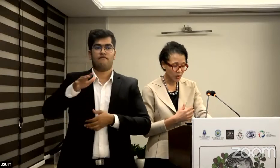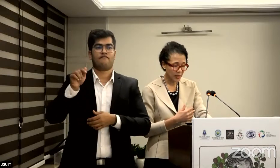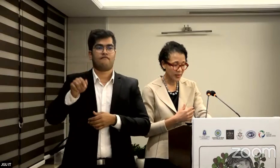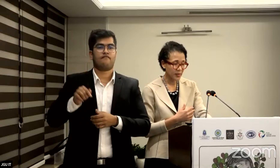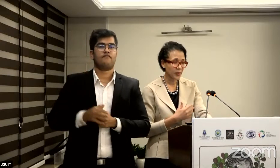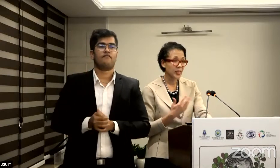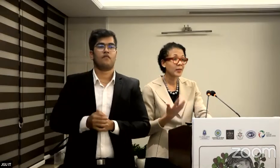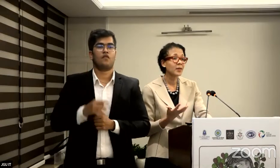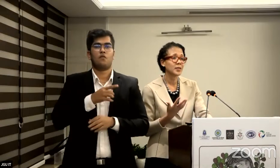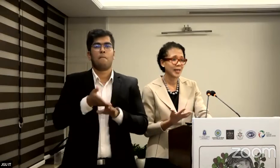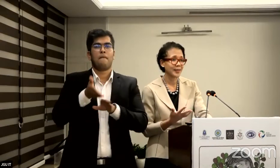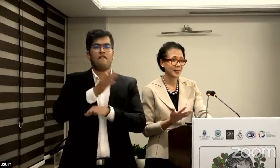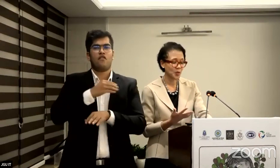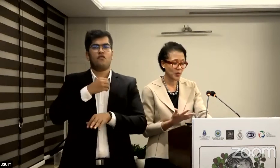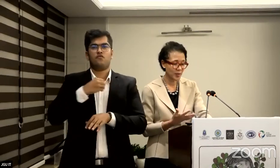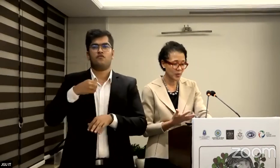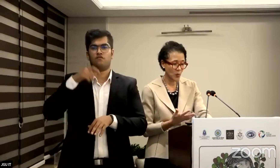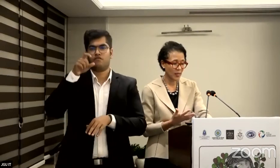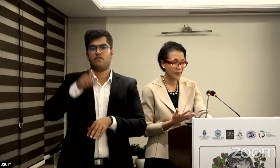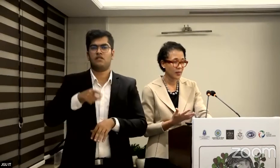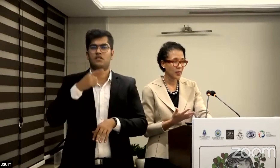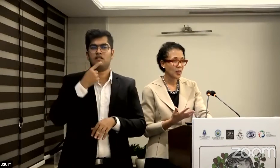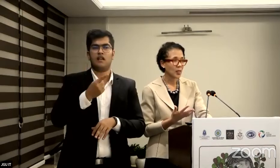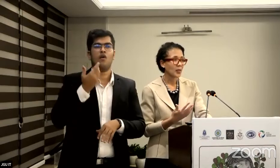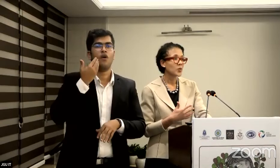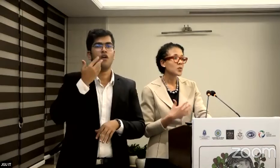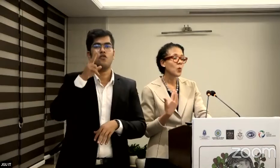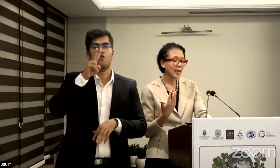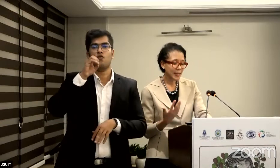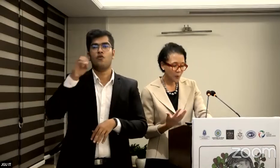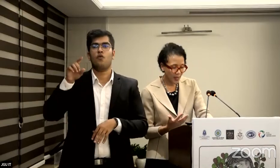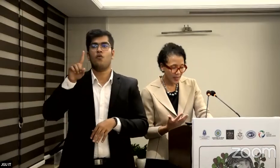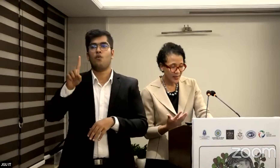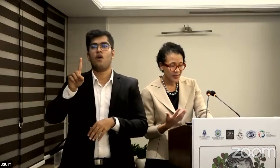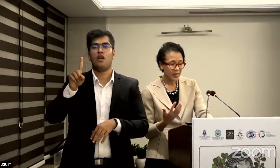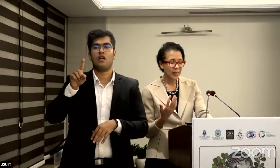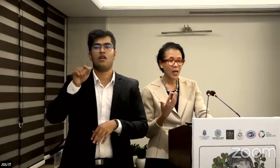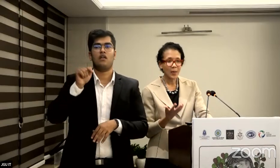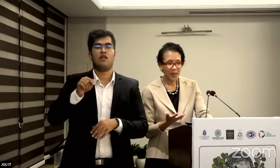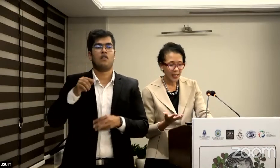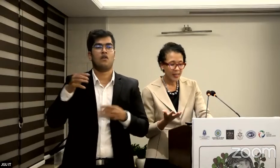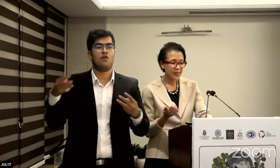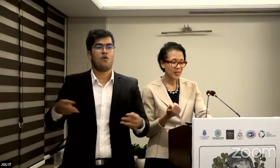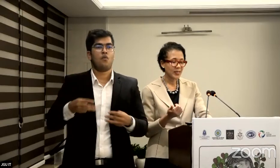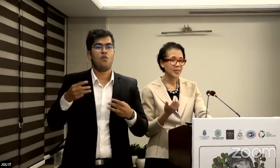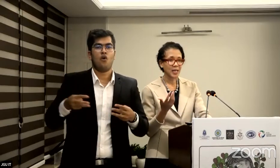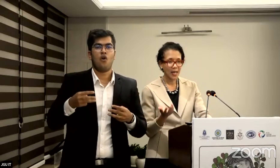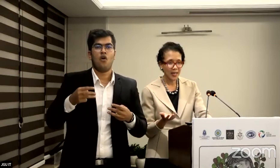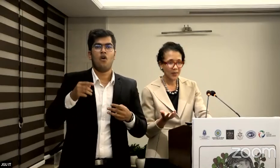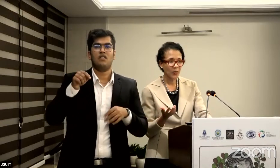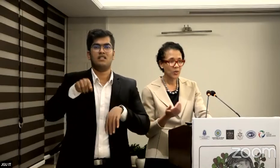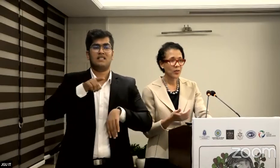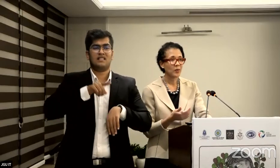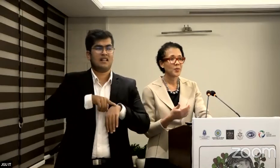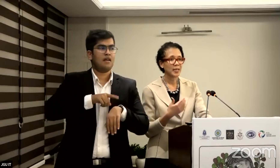mentioned earlier the terror attacks of 2001. There was a widely read op-ed that at the time the US Trade